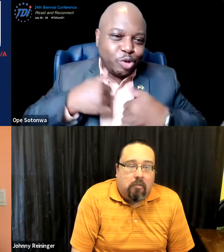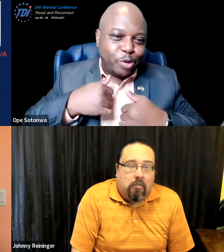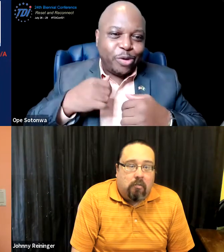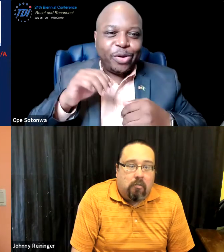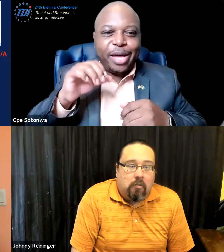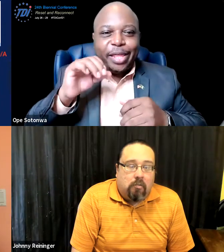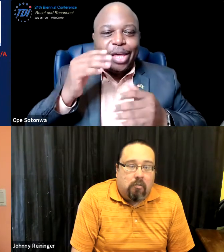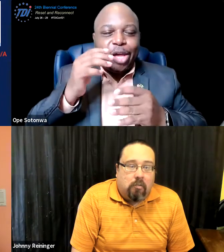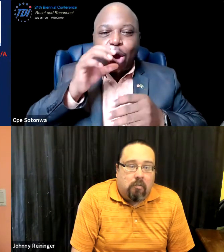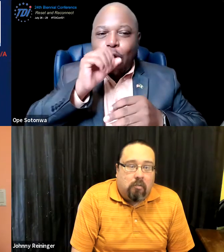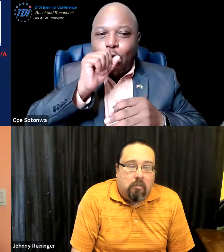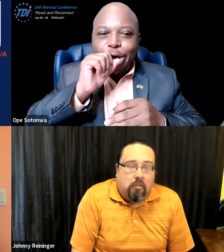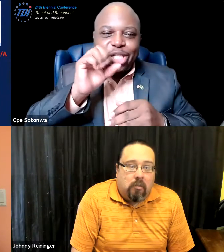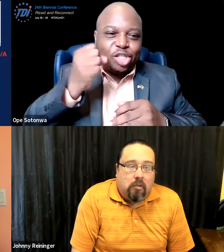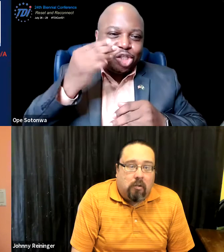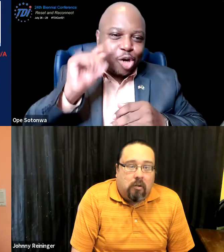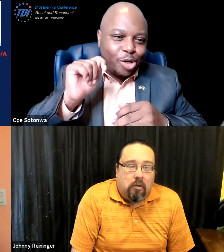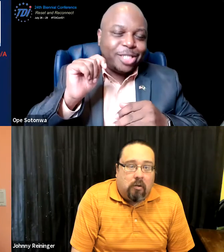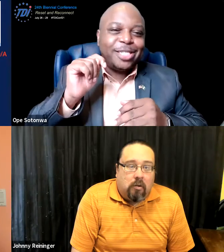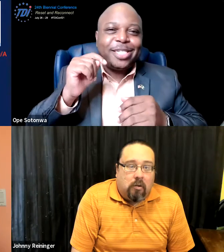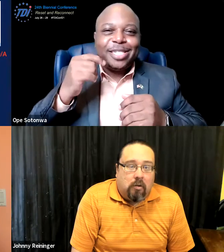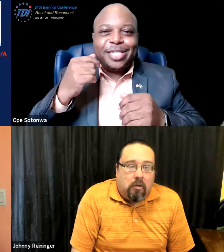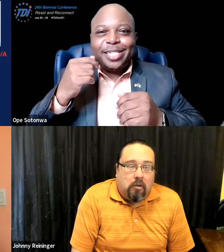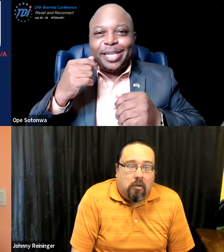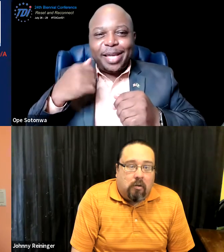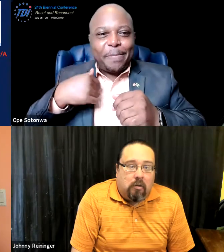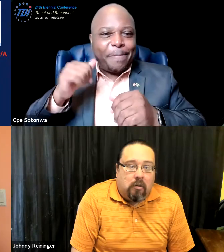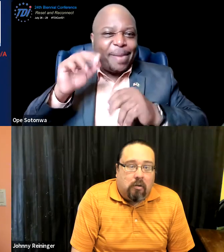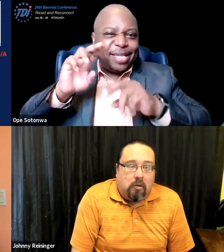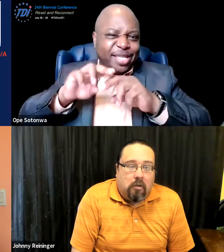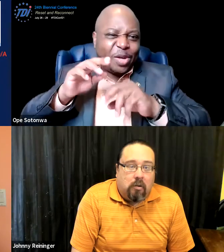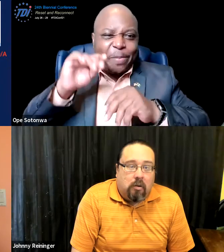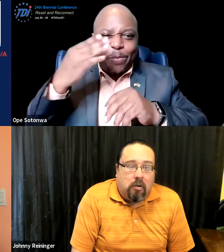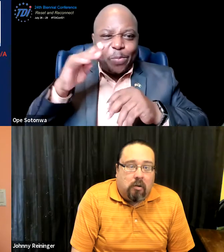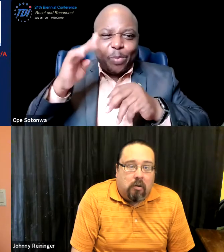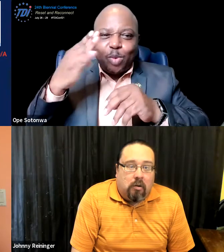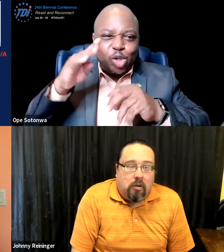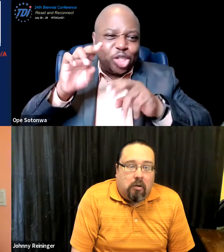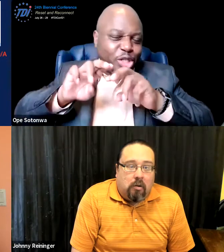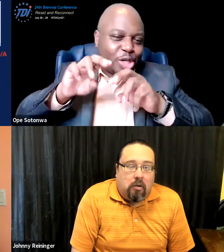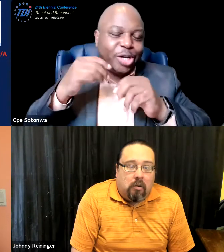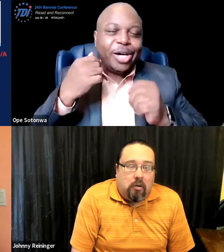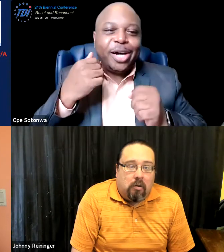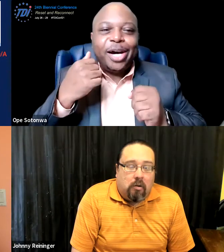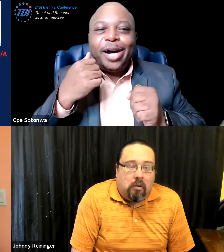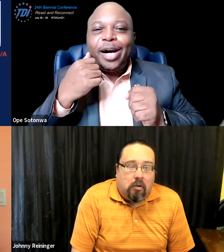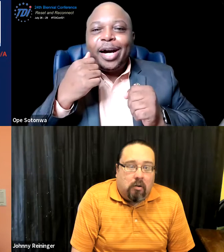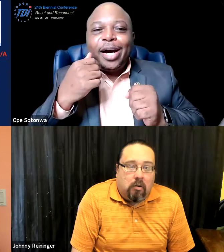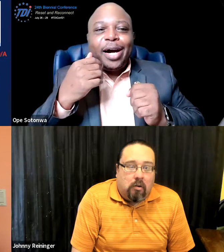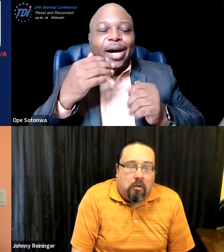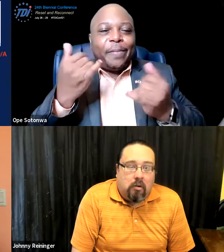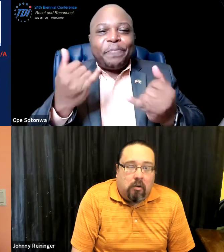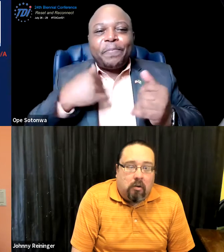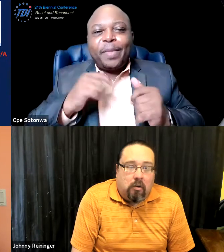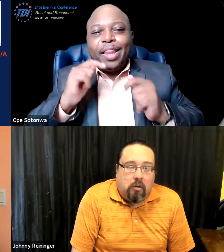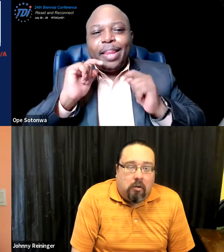I'm wearing a dark gray suit and an orange shirt. And I'm sitting on a blue